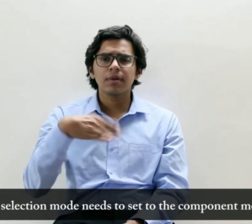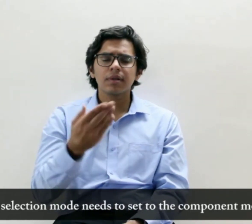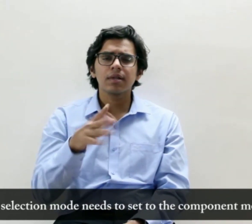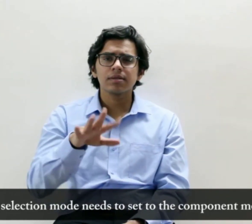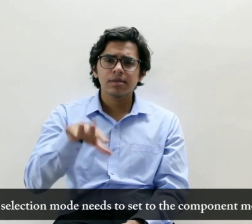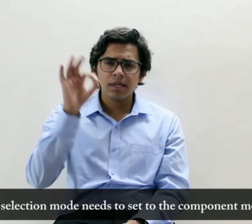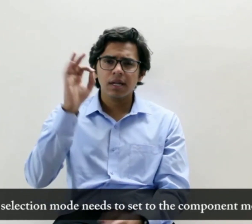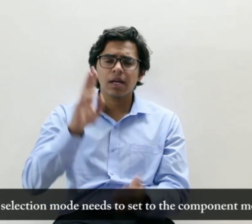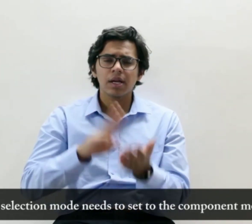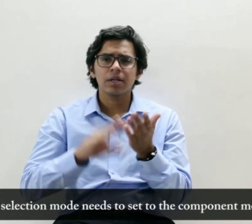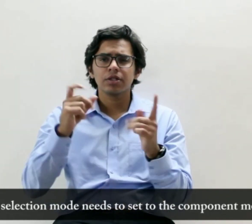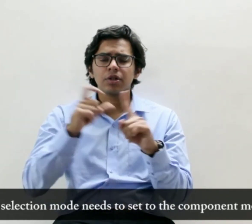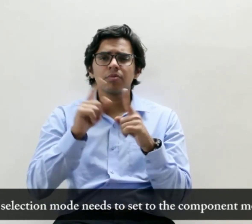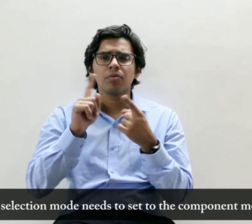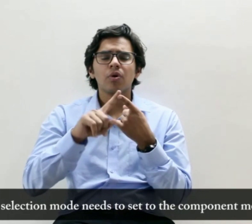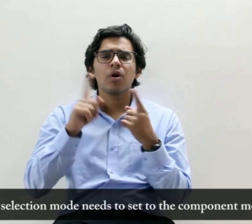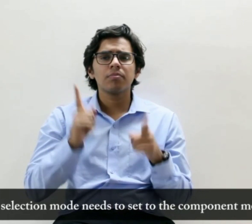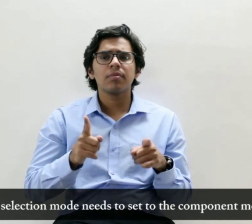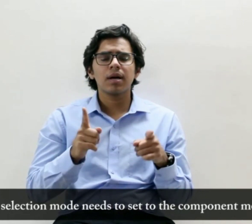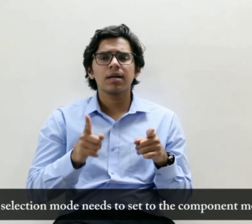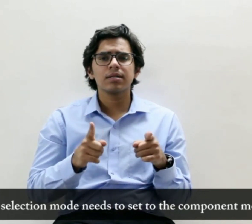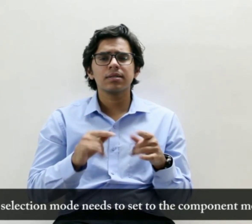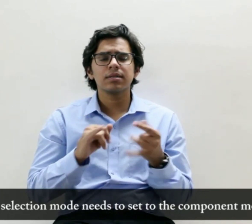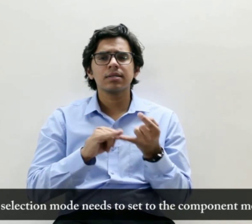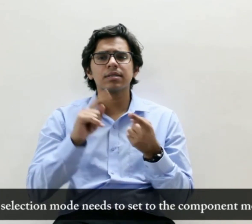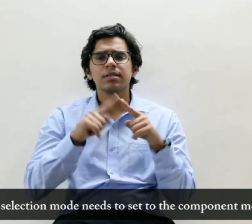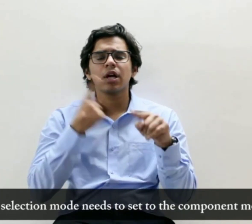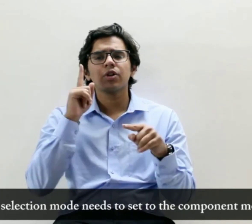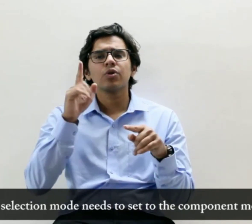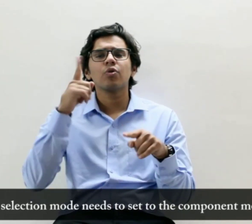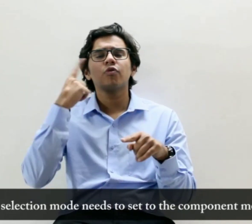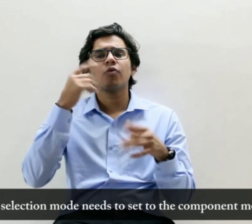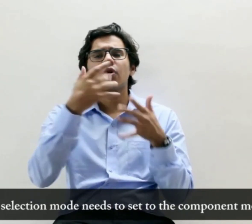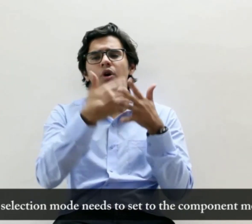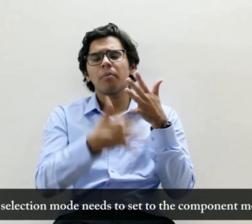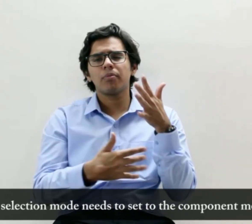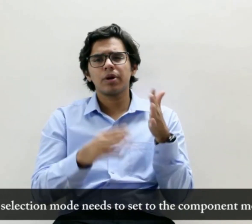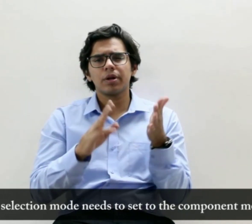Then selection mode needs to set to the component mode.